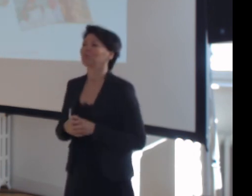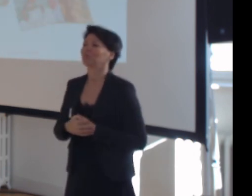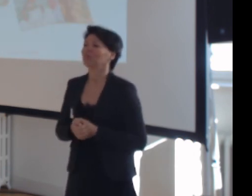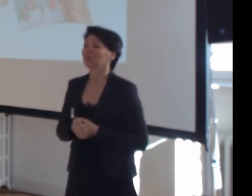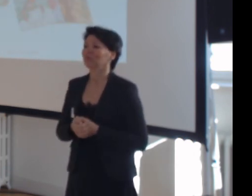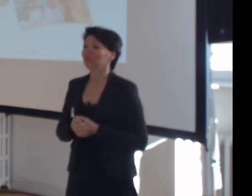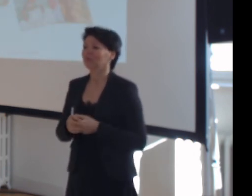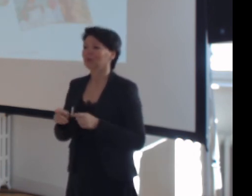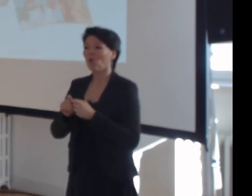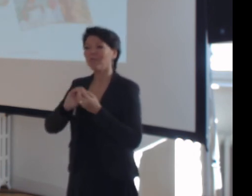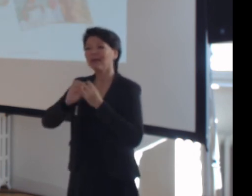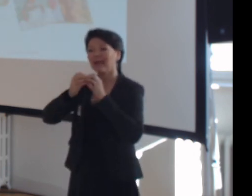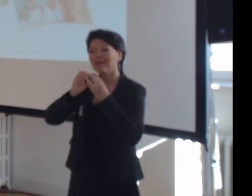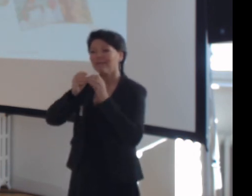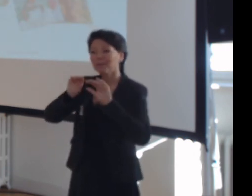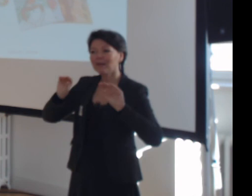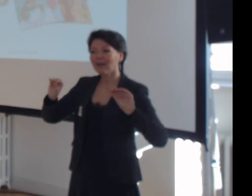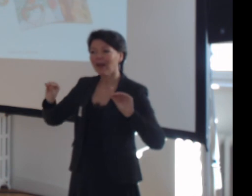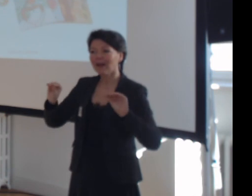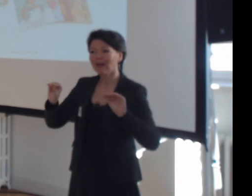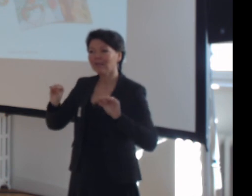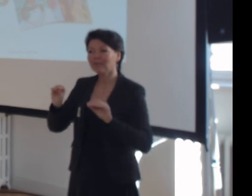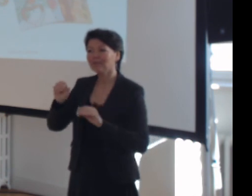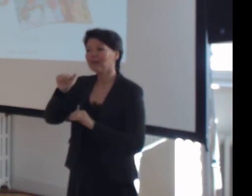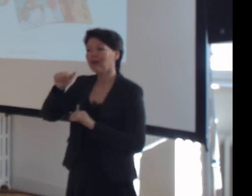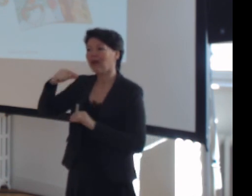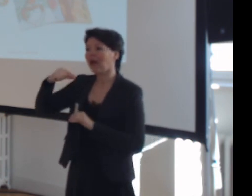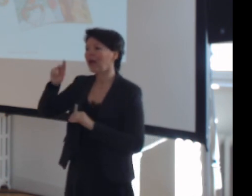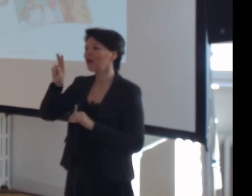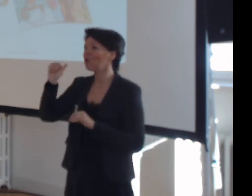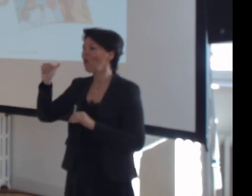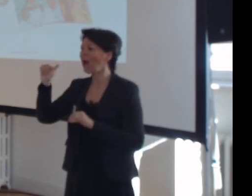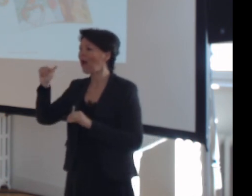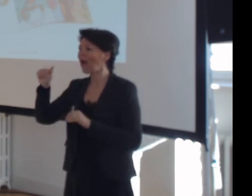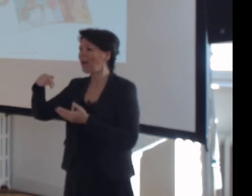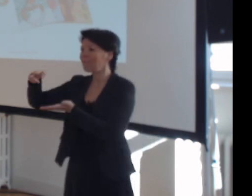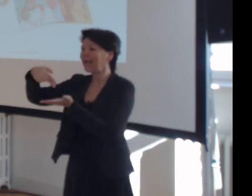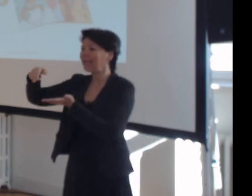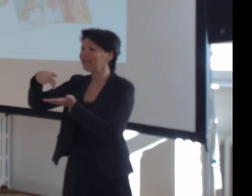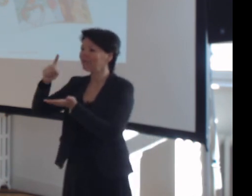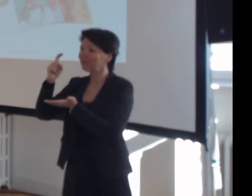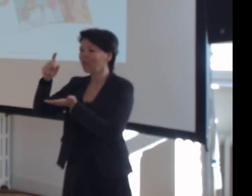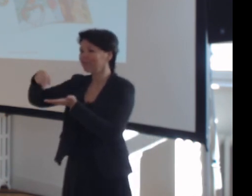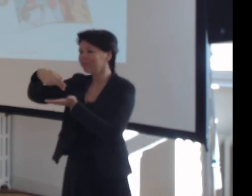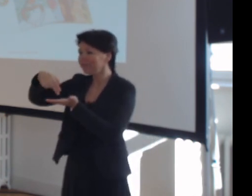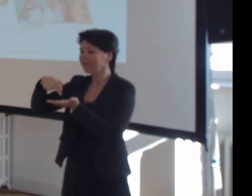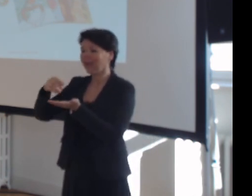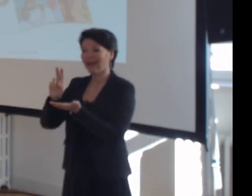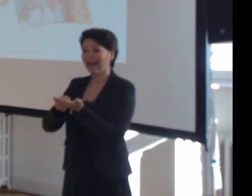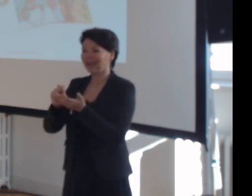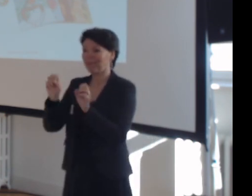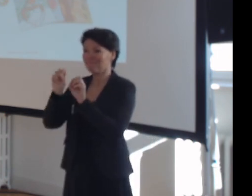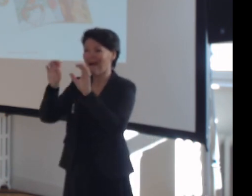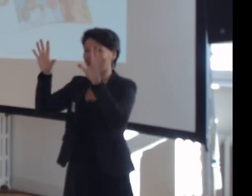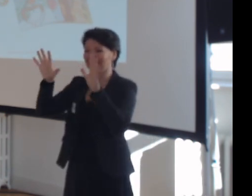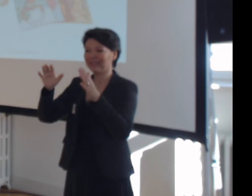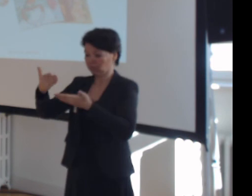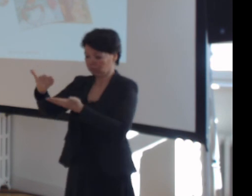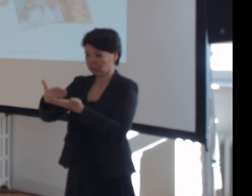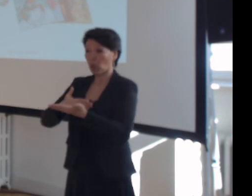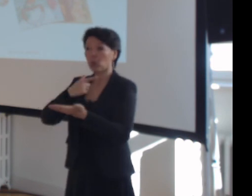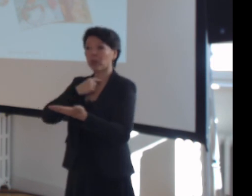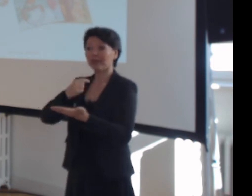We also have creative material, aqua paint, something really magical when you see it at work. You start with a blank